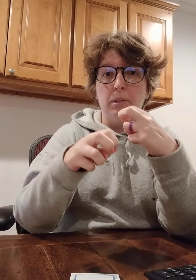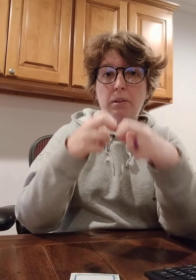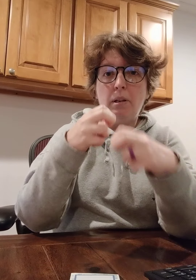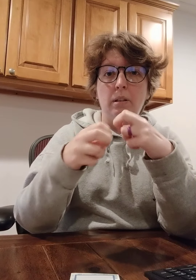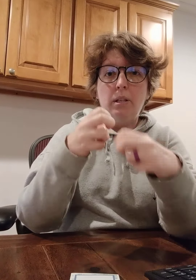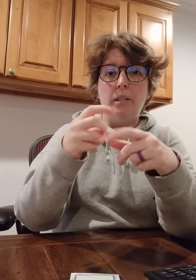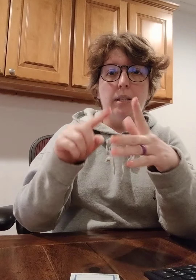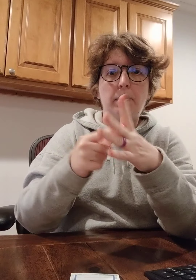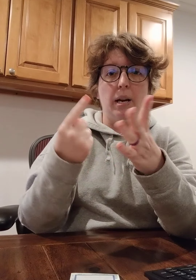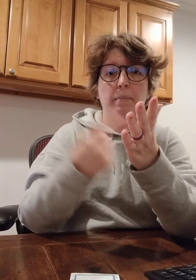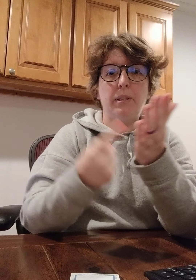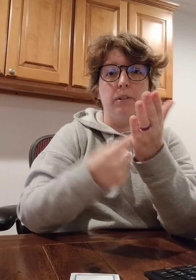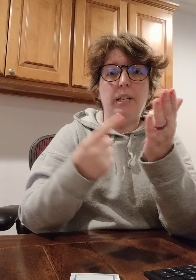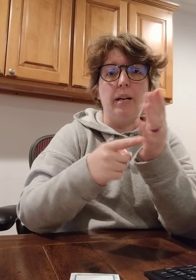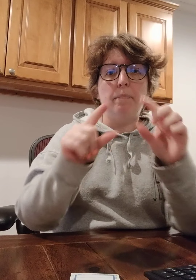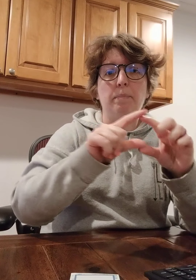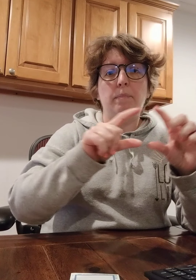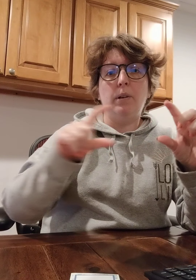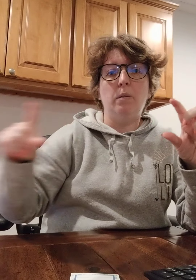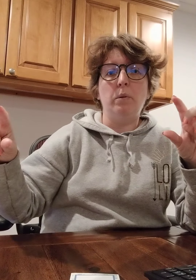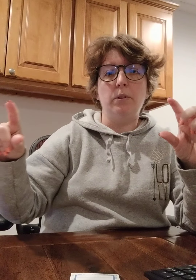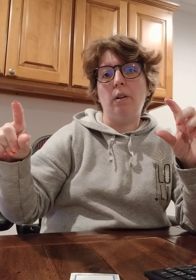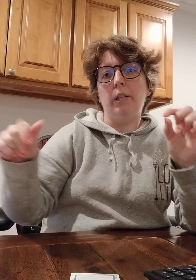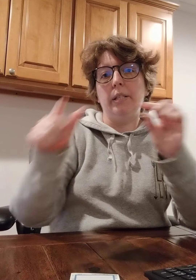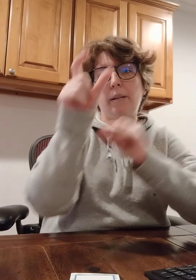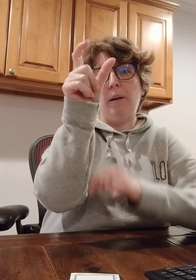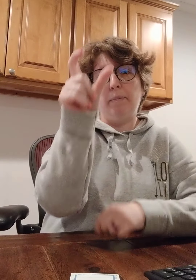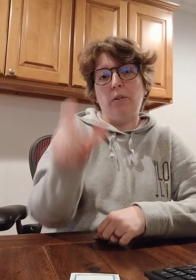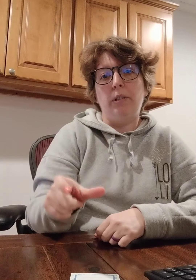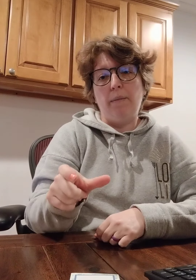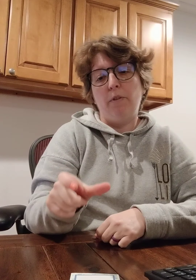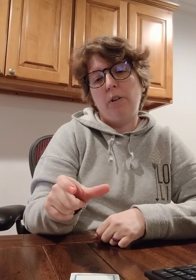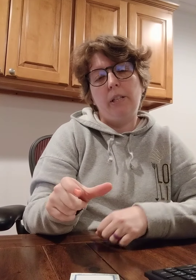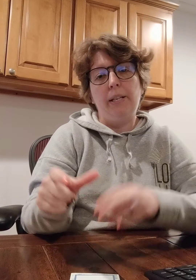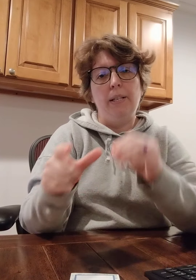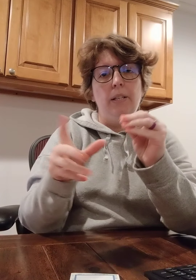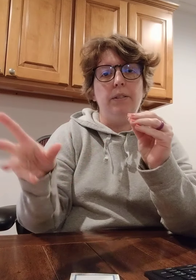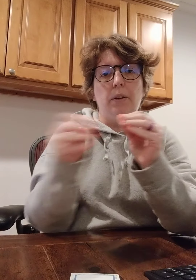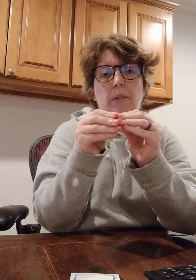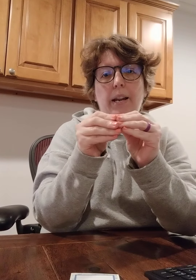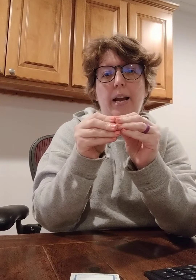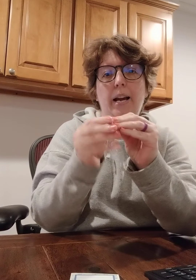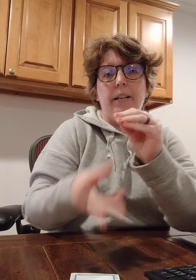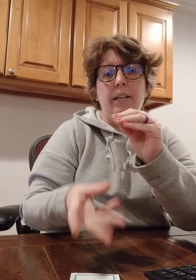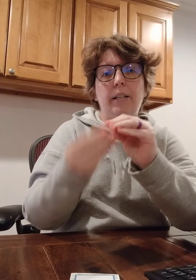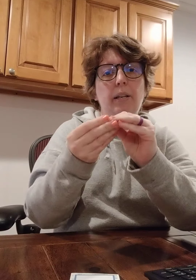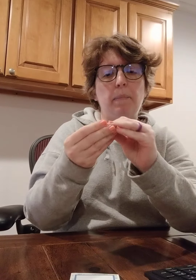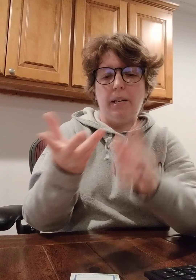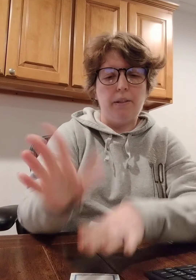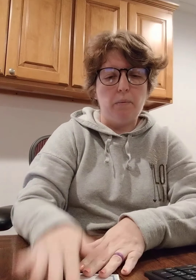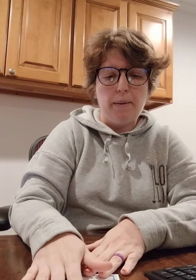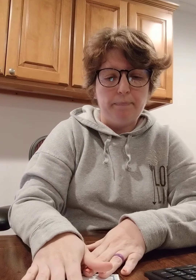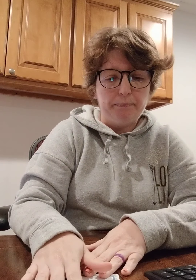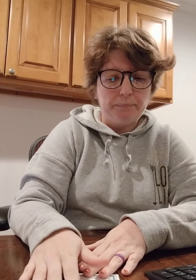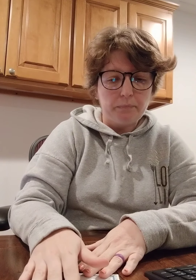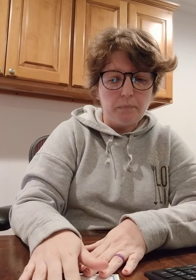problems. Sometimes they're set up horizontally and sometimes they're set up vertically. So that add can be either way.